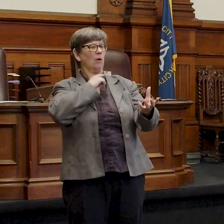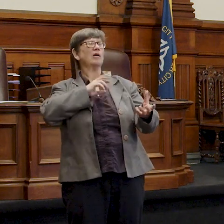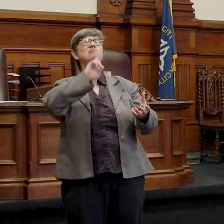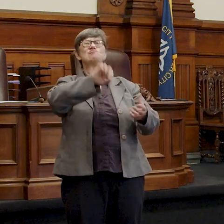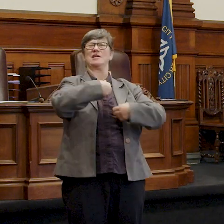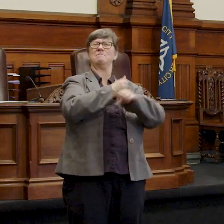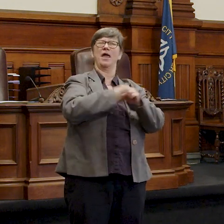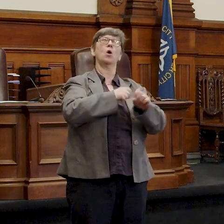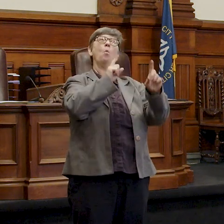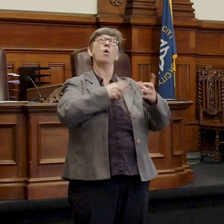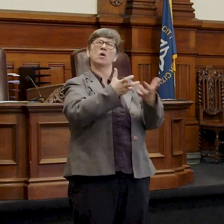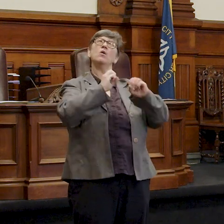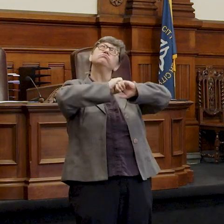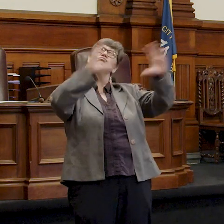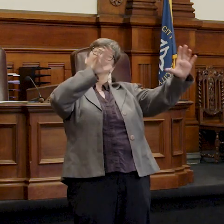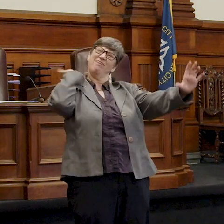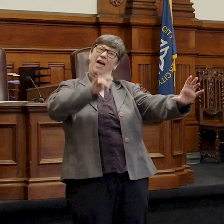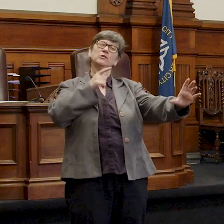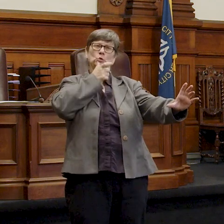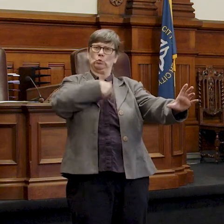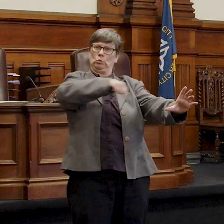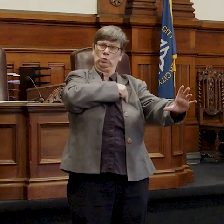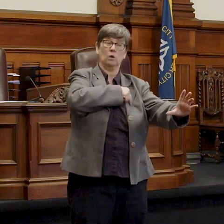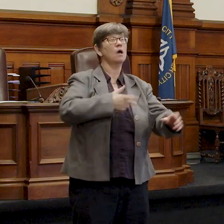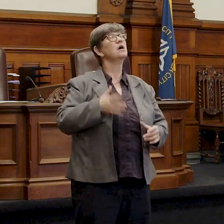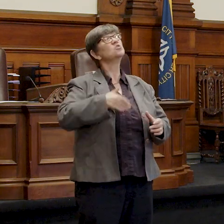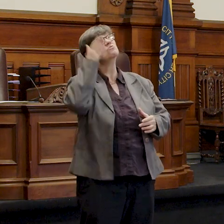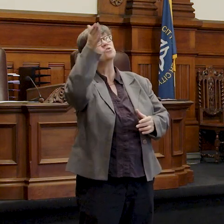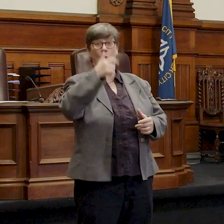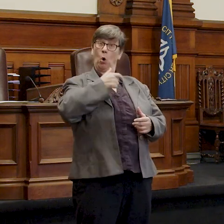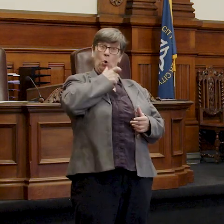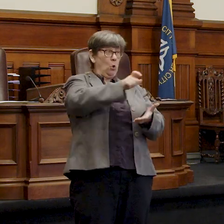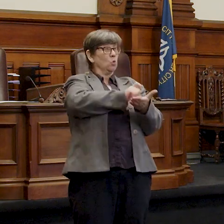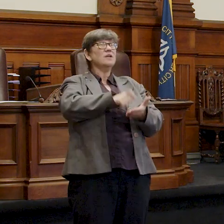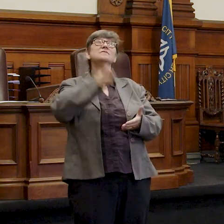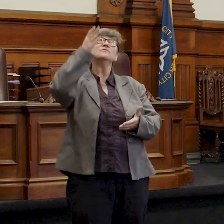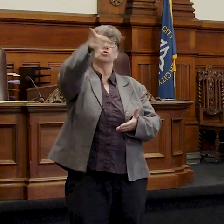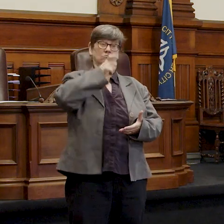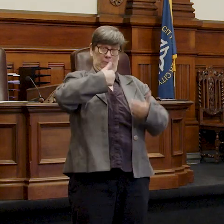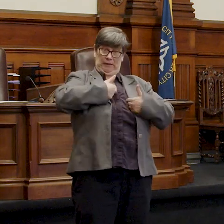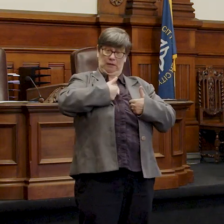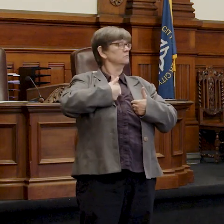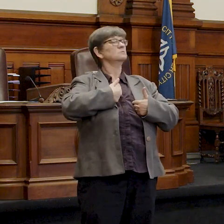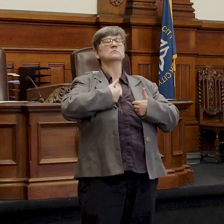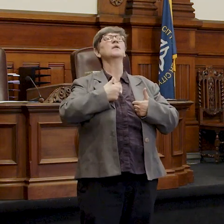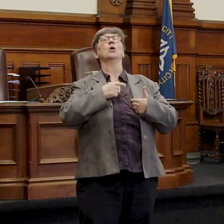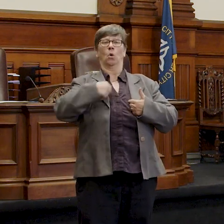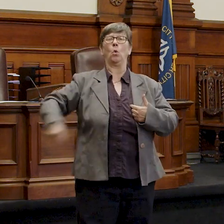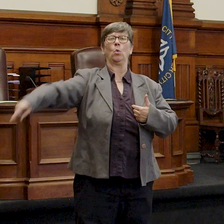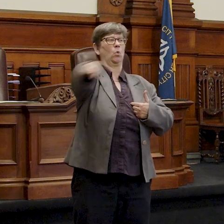a first draft of that destiny, a destiny written not by me, but by we, the people of